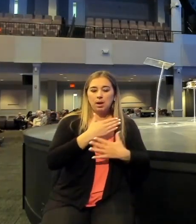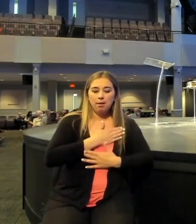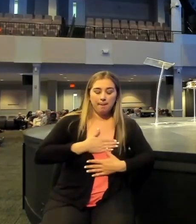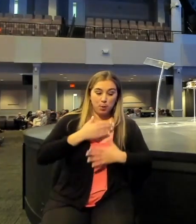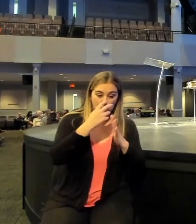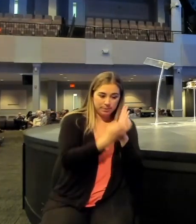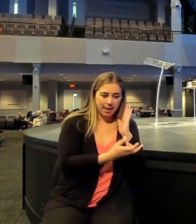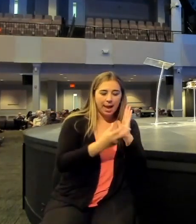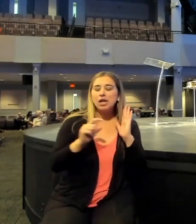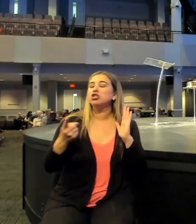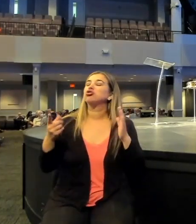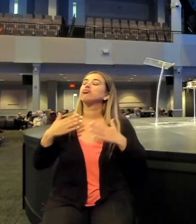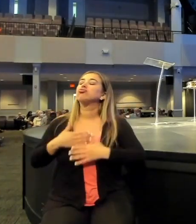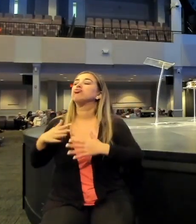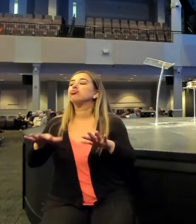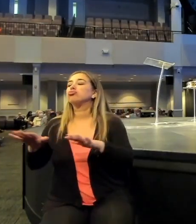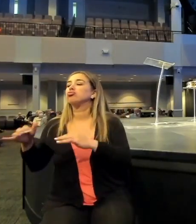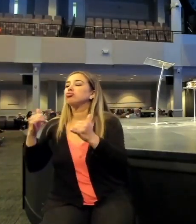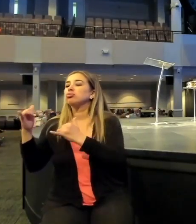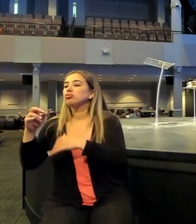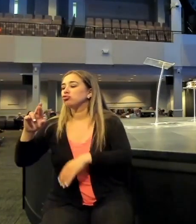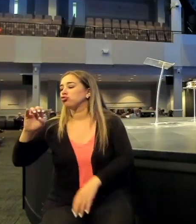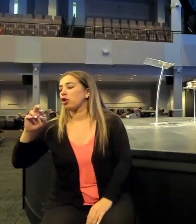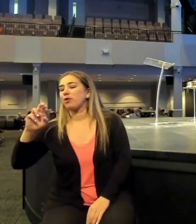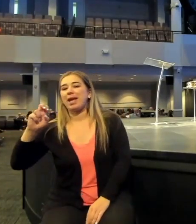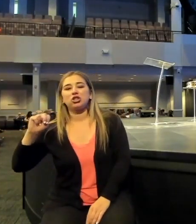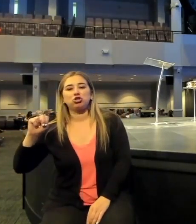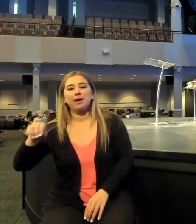amusement and recreation. Find something